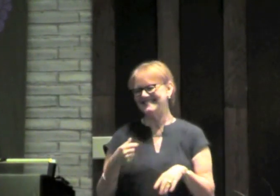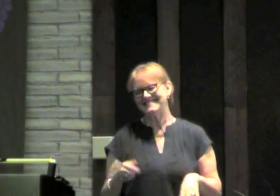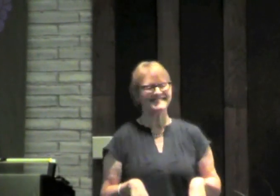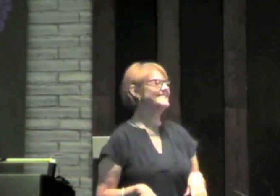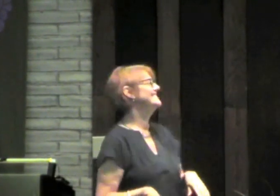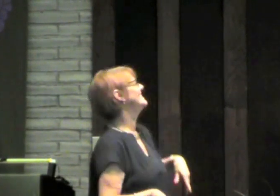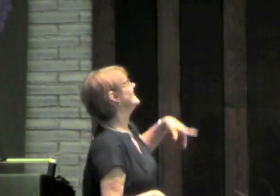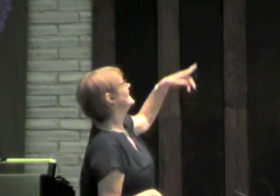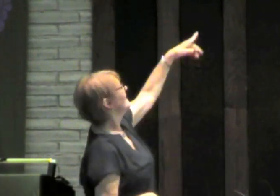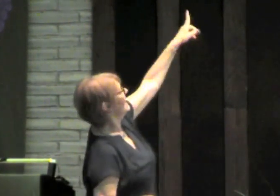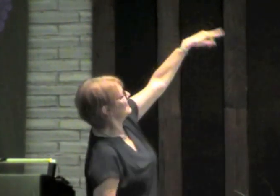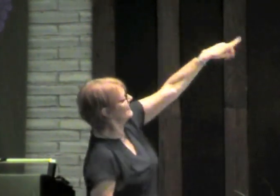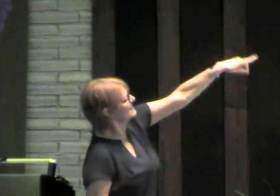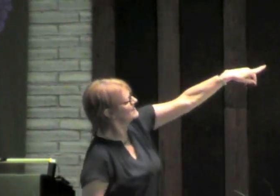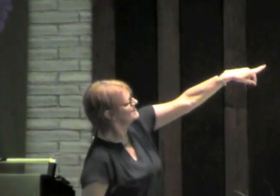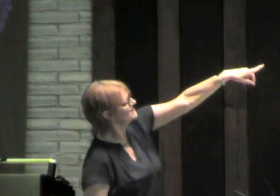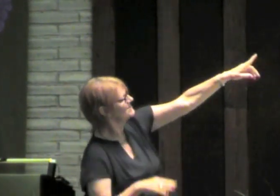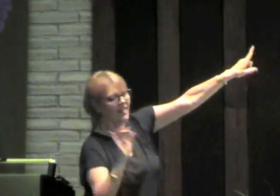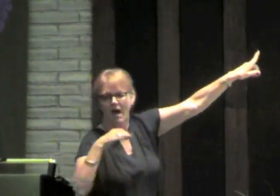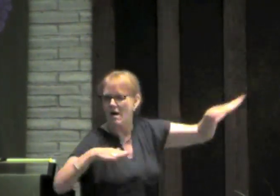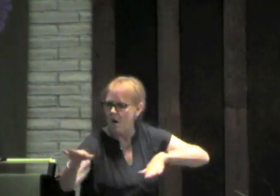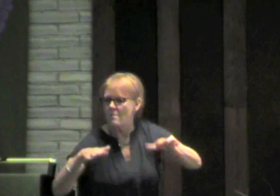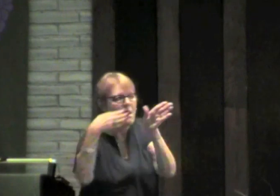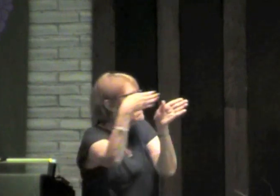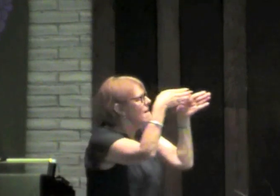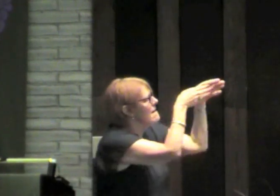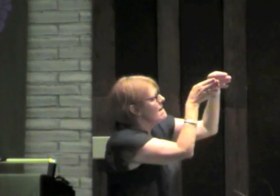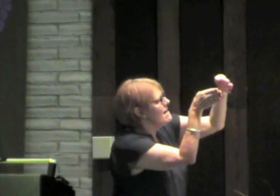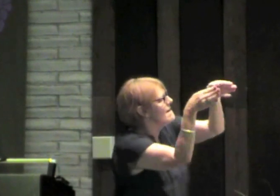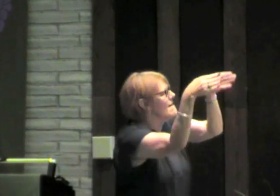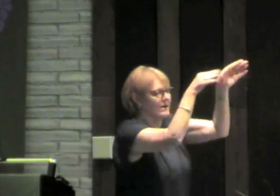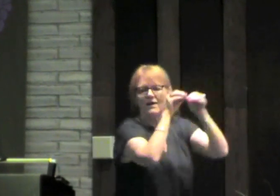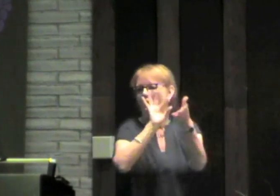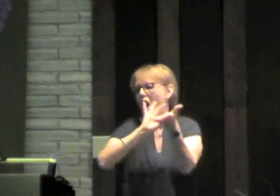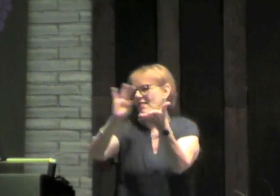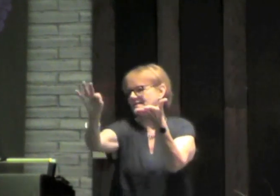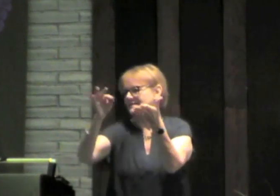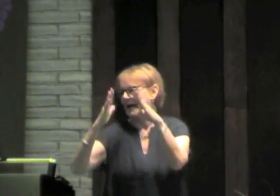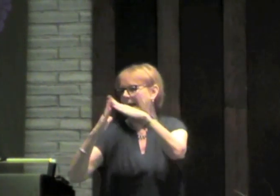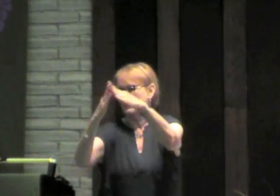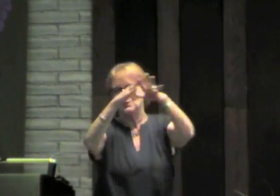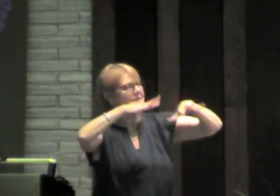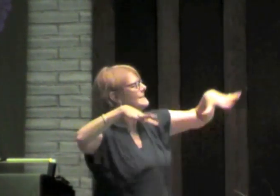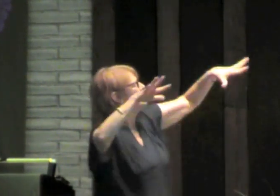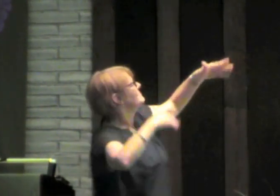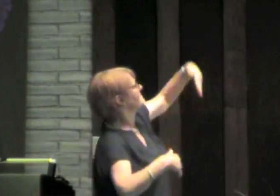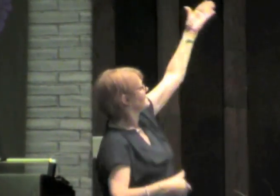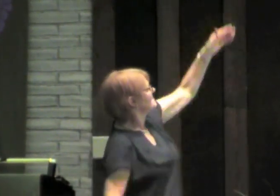he changed his hairstyle for us so that we would feel more comfortable talking with him. Anyway, here's some of the streets that we lived through. It's in the center